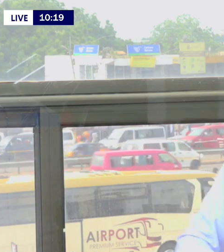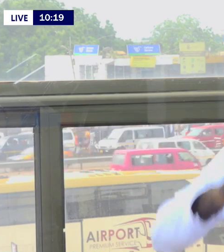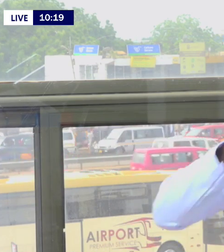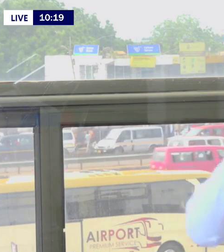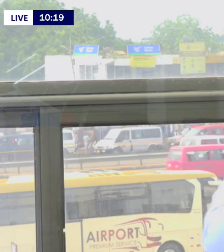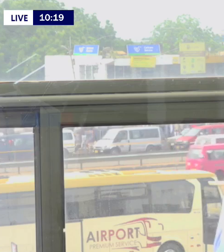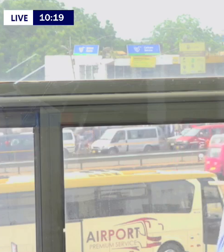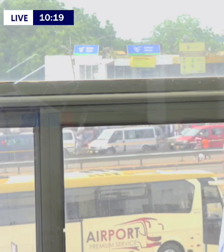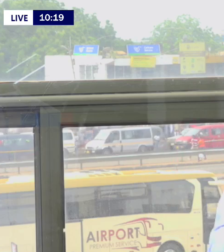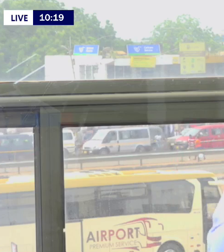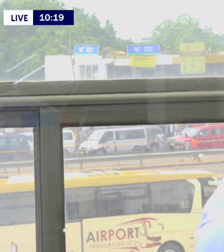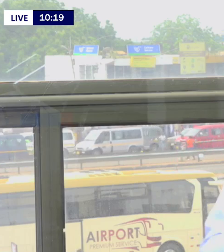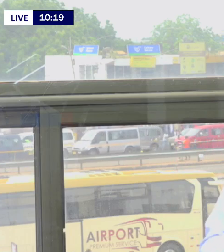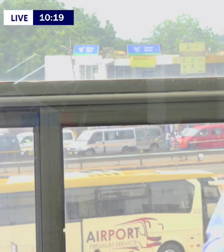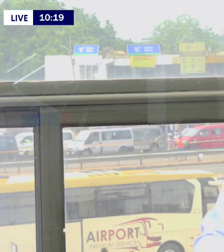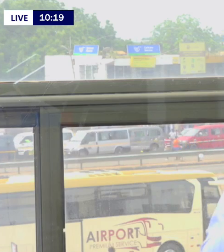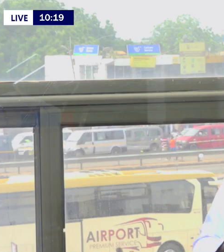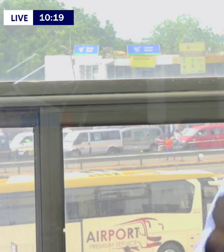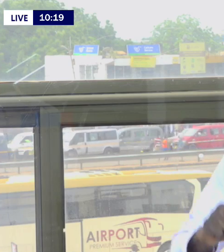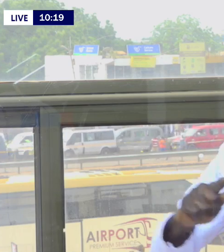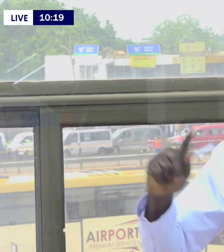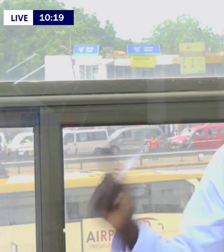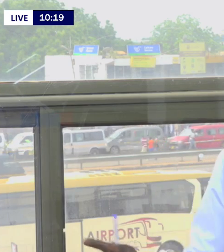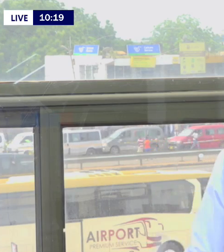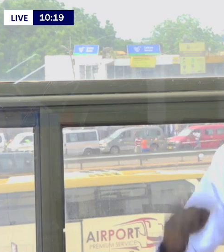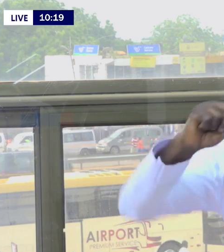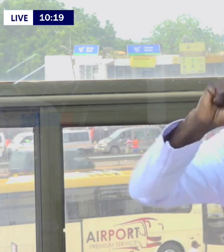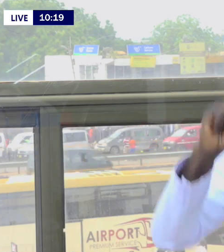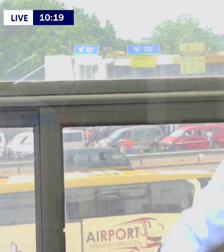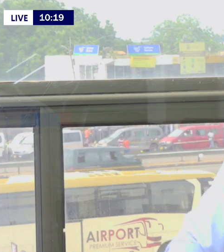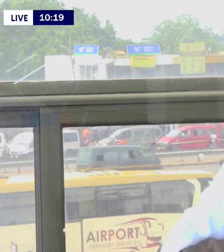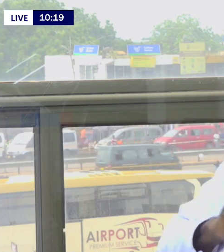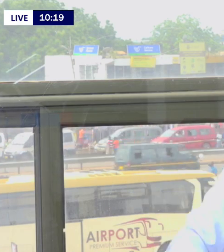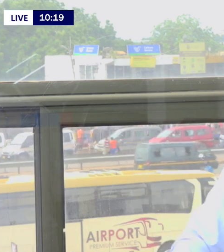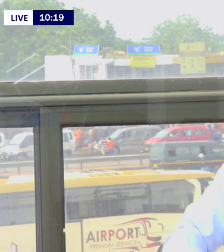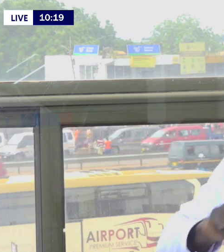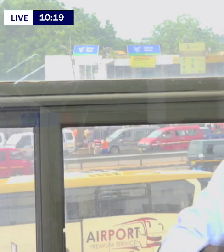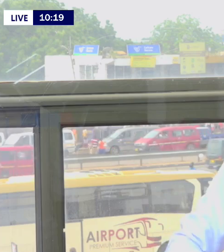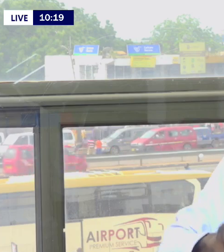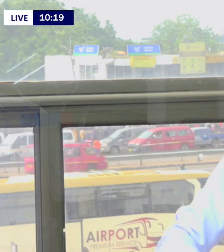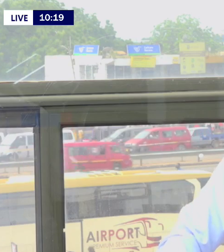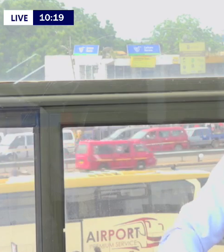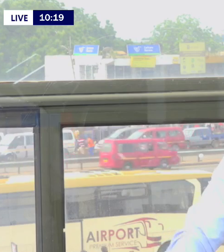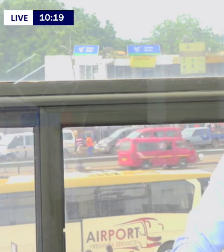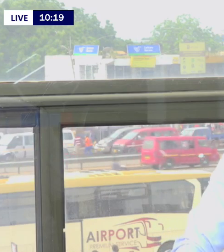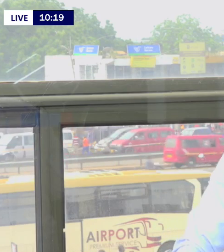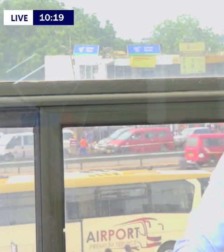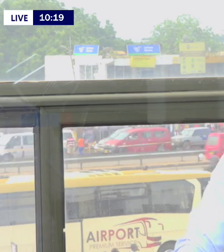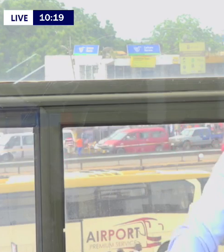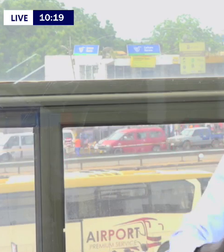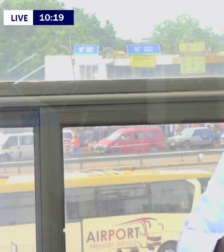man yi mu na bibia to chima wo election no ho a bet me dey asem abra ye nyina sika bia yi si hia bia no me aban me de be ma